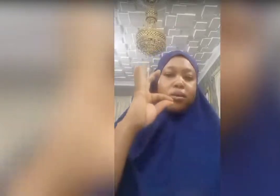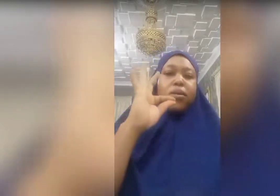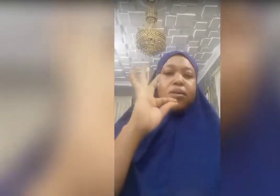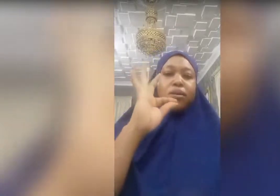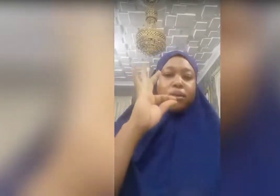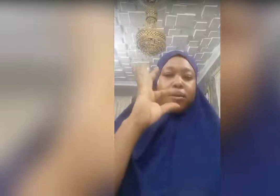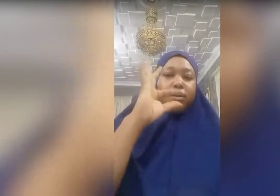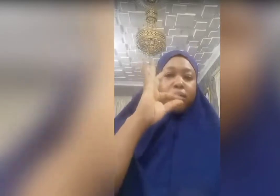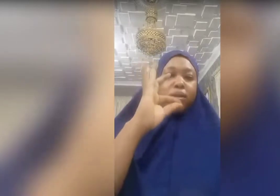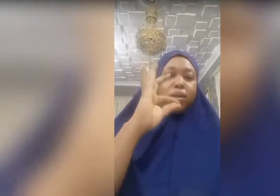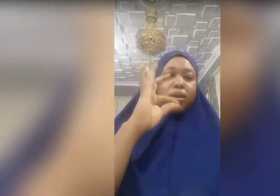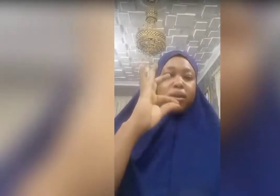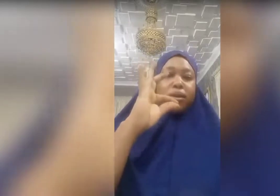just one more time?